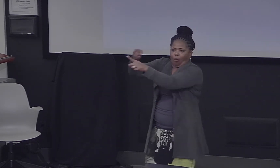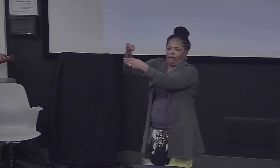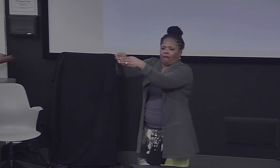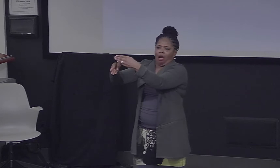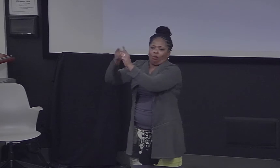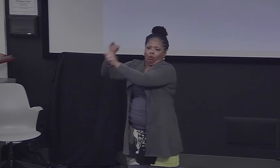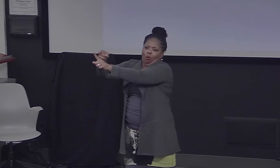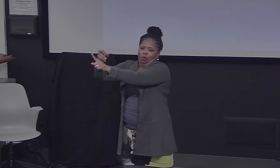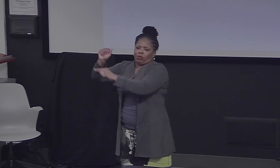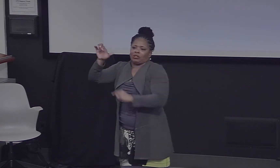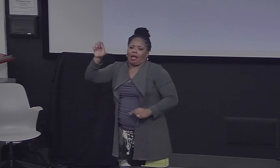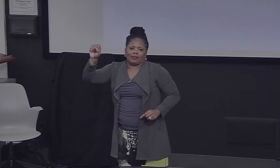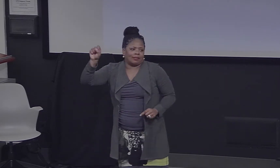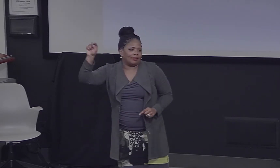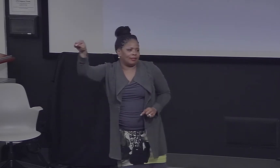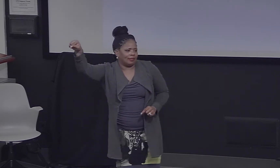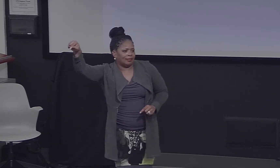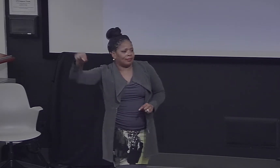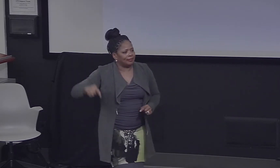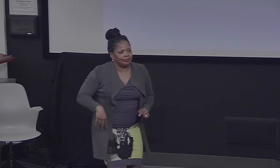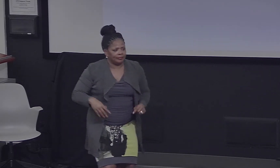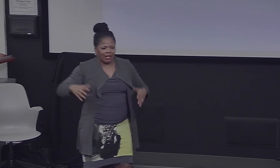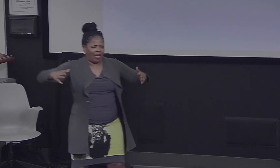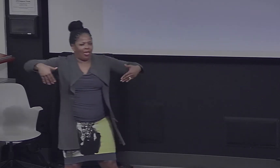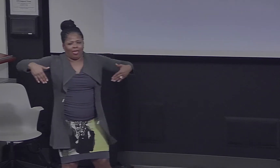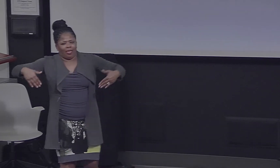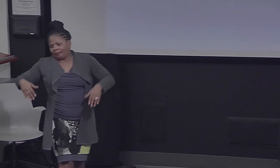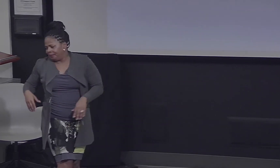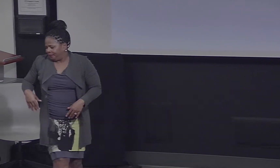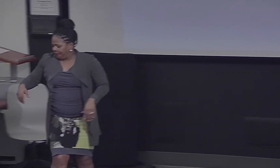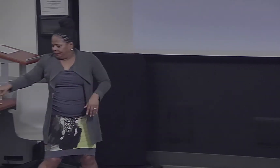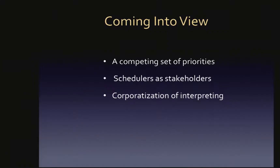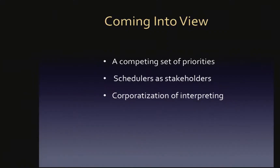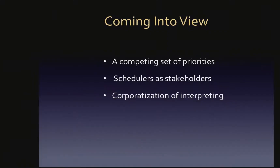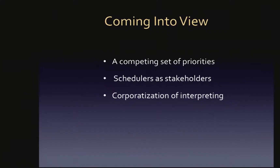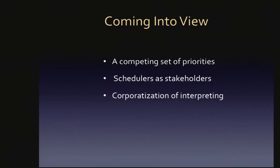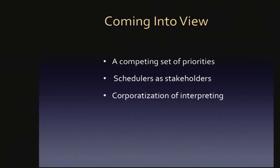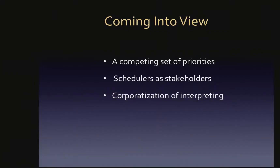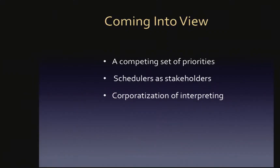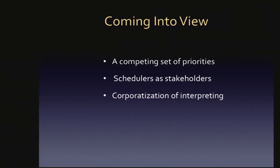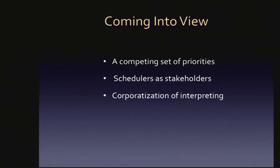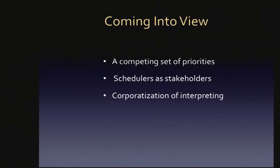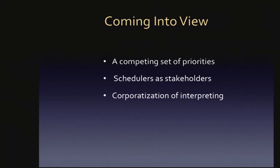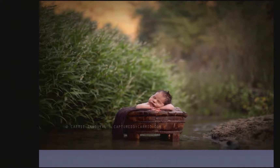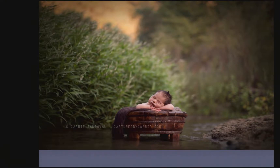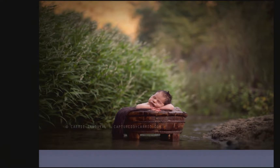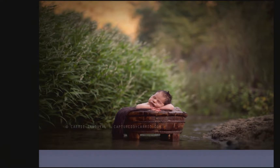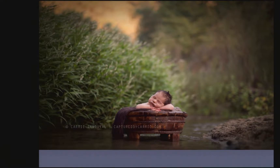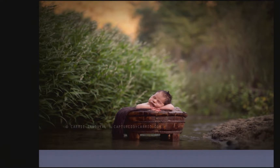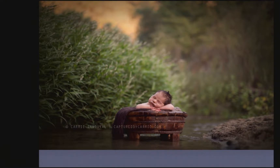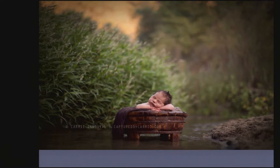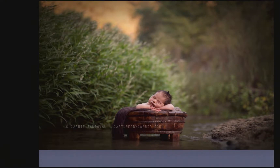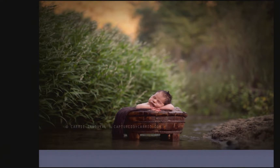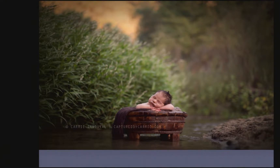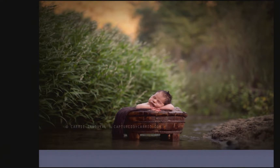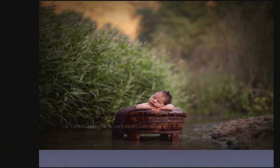We can't stop this process, but we need to shine the light on why we're not getting to the end goal of